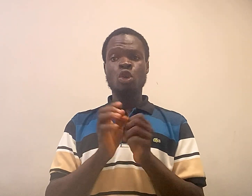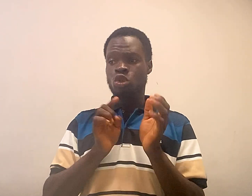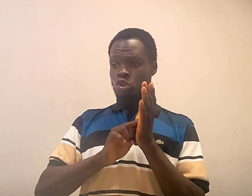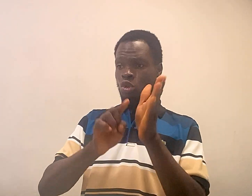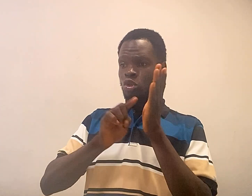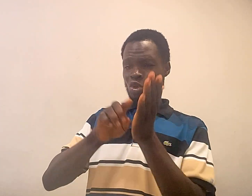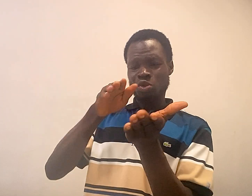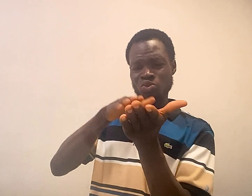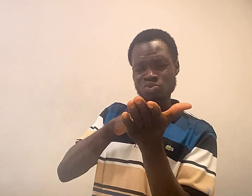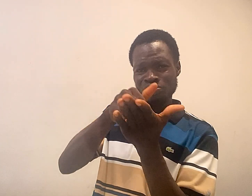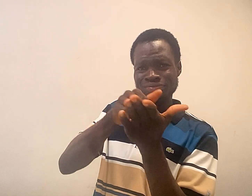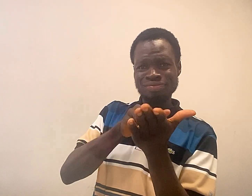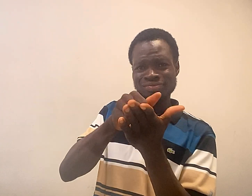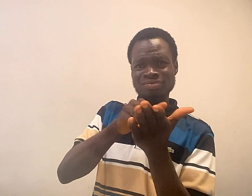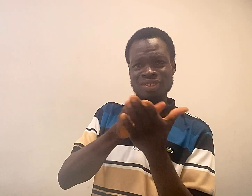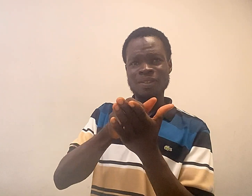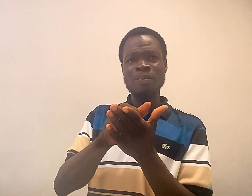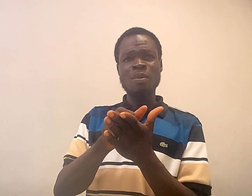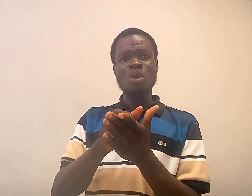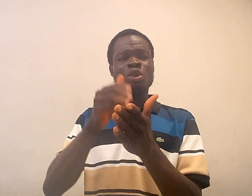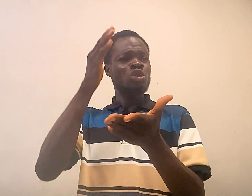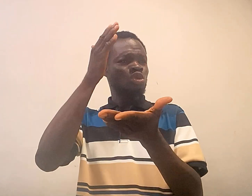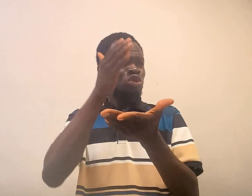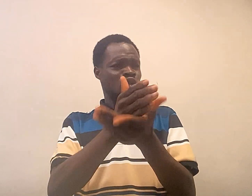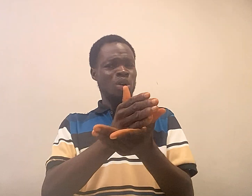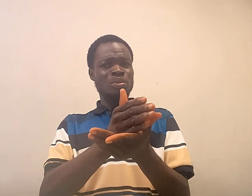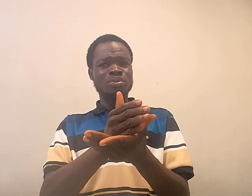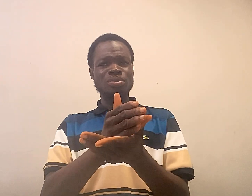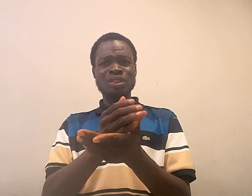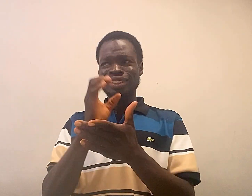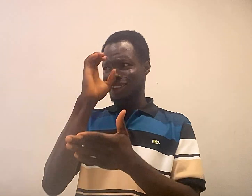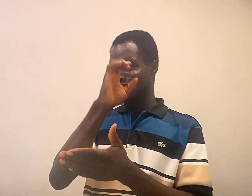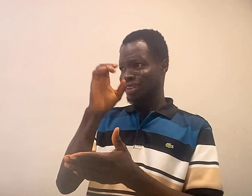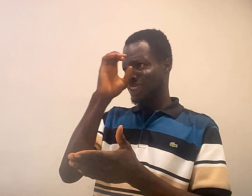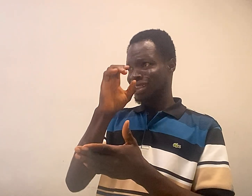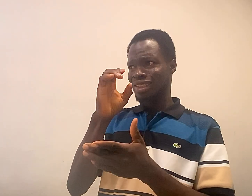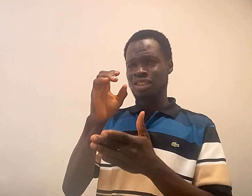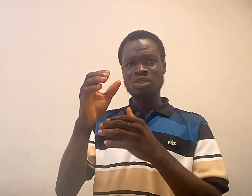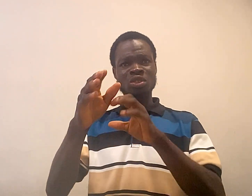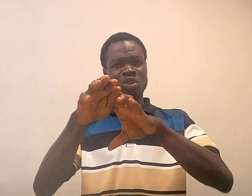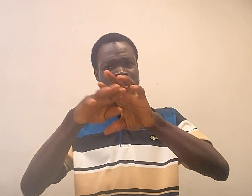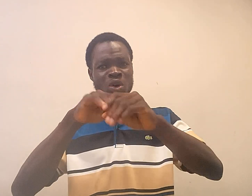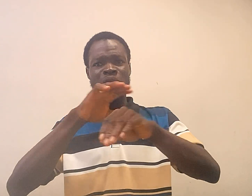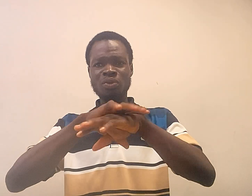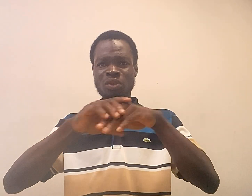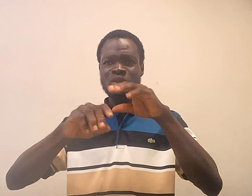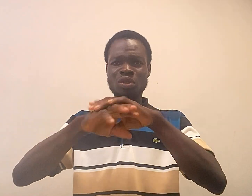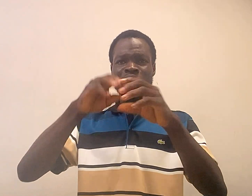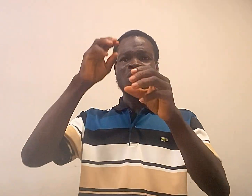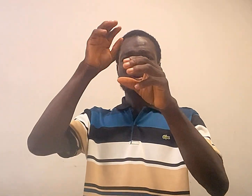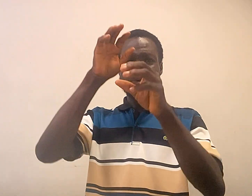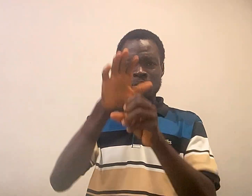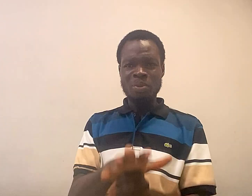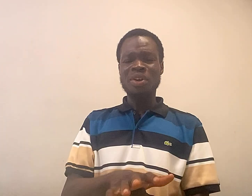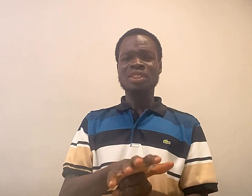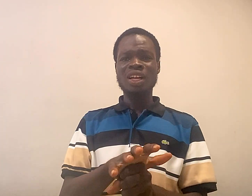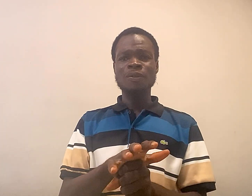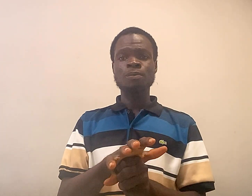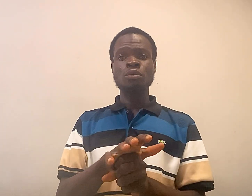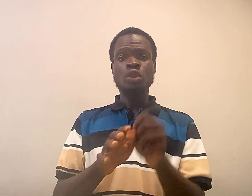weakness. So stop looking for comfort. Start looking for pressure. Because diamonds, they're born from